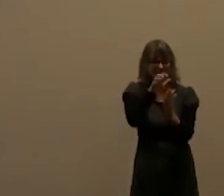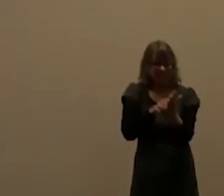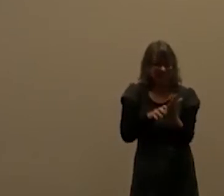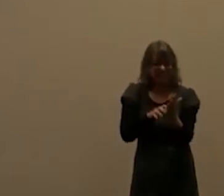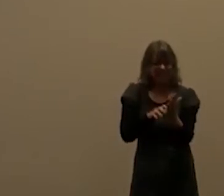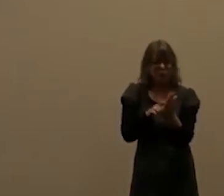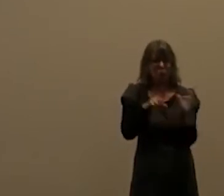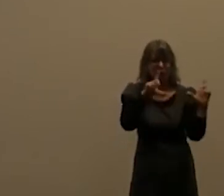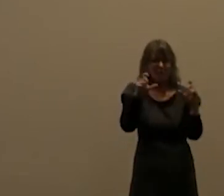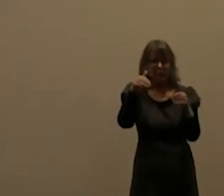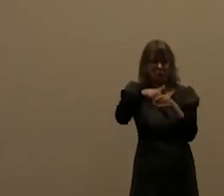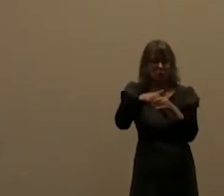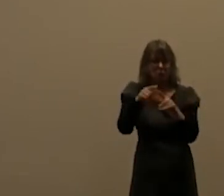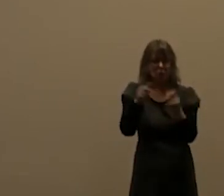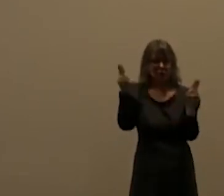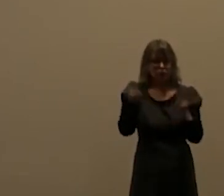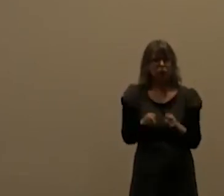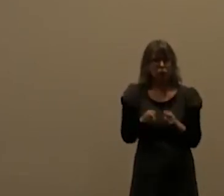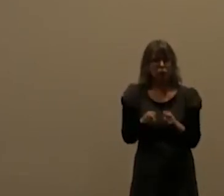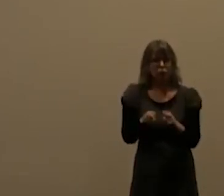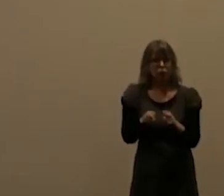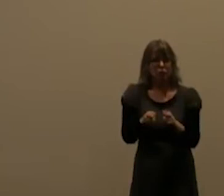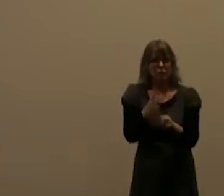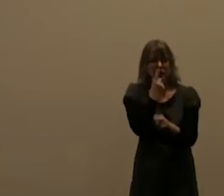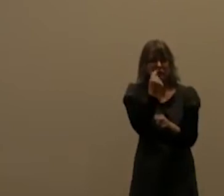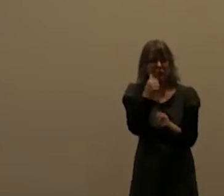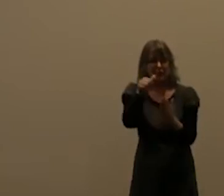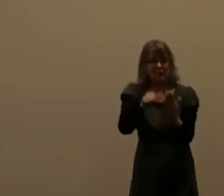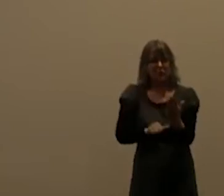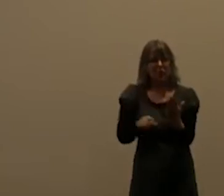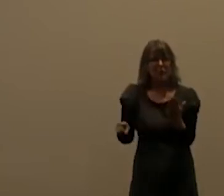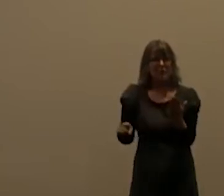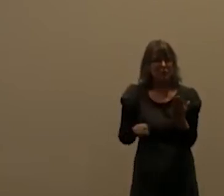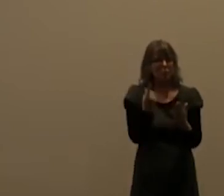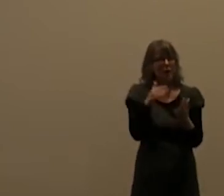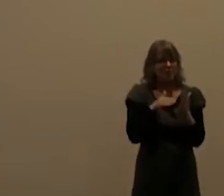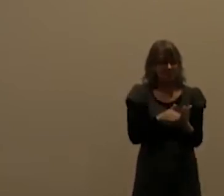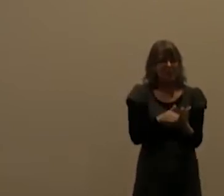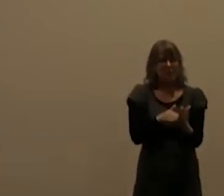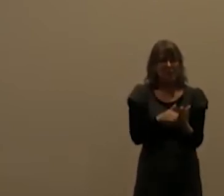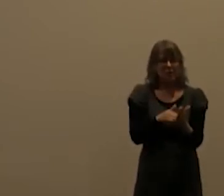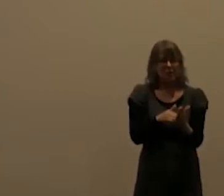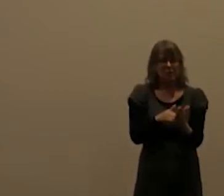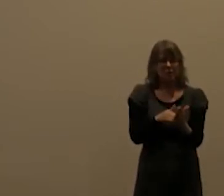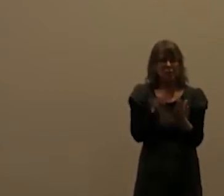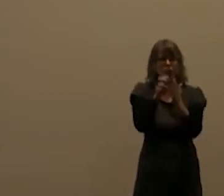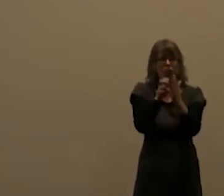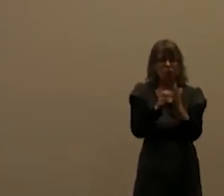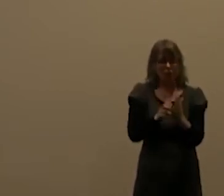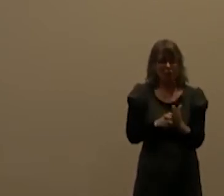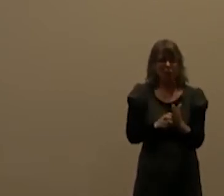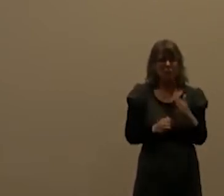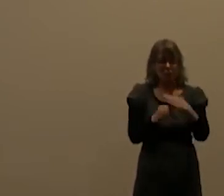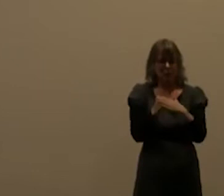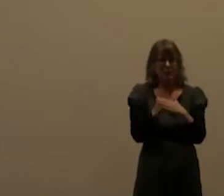put imagery in, does that actually reduce the number of lines? Yeah. So is that million, the question was that million limit